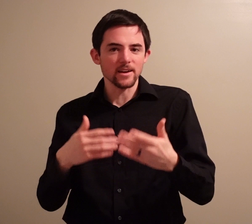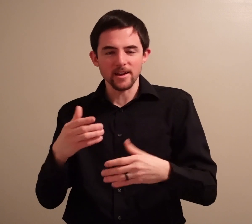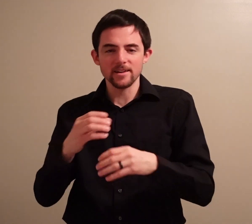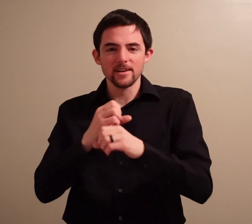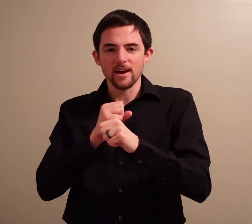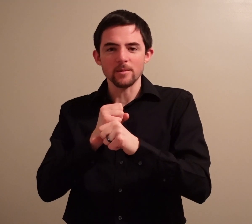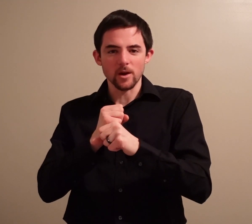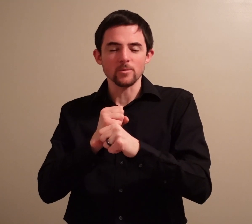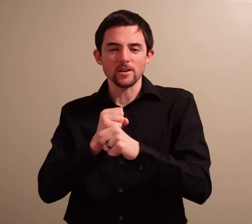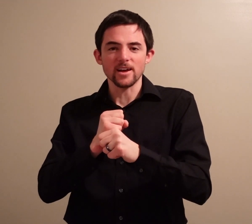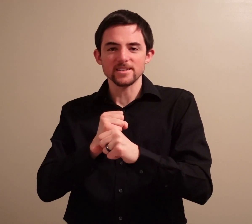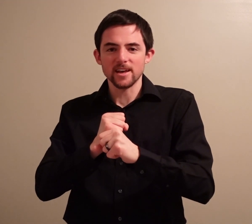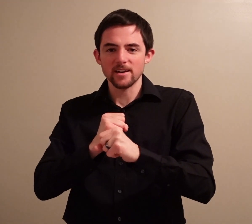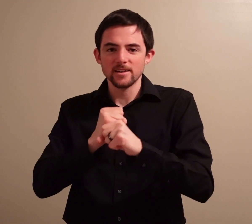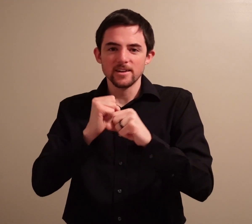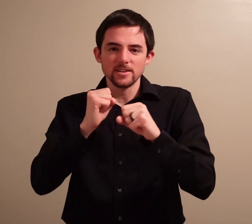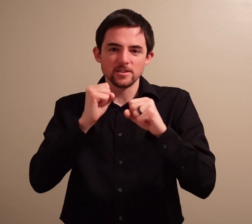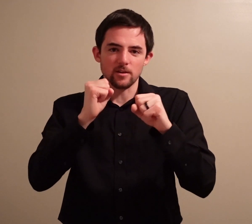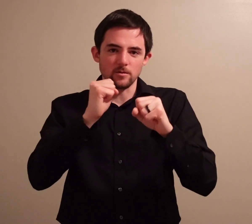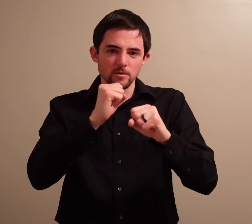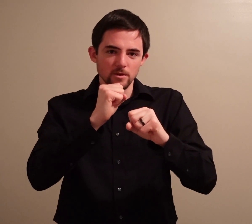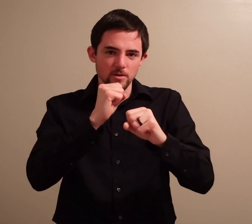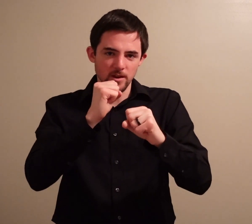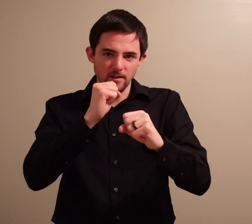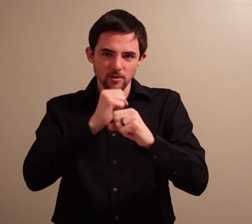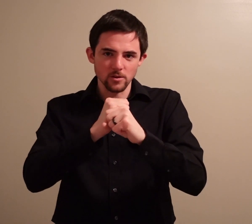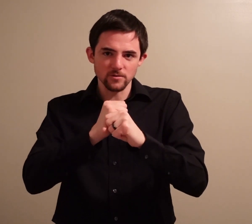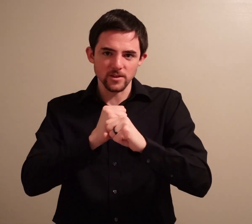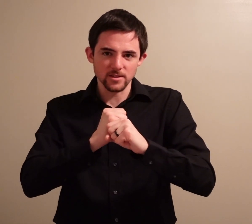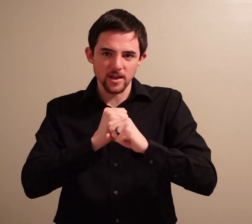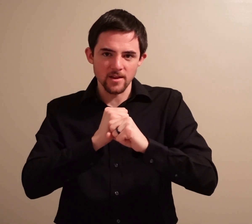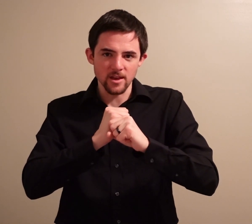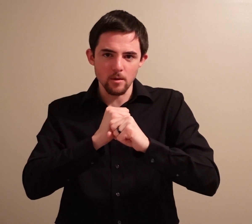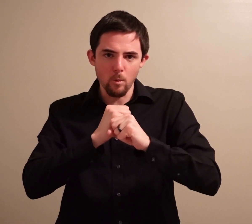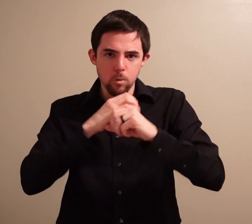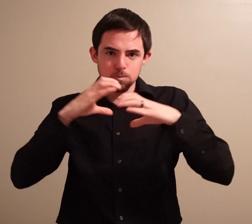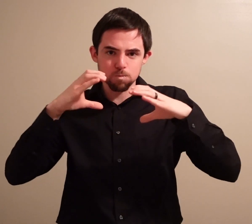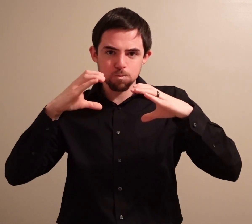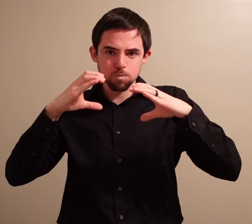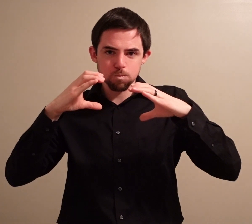again. I'm realizing that. So you can have closed fists, and they